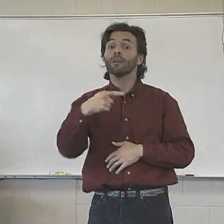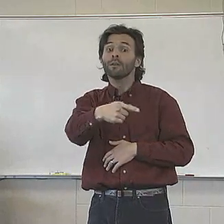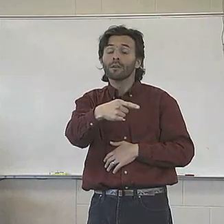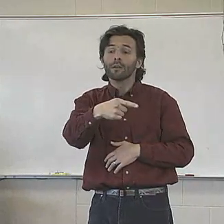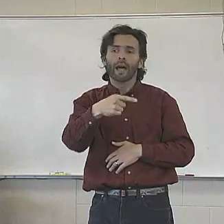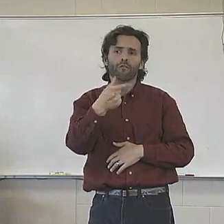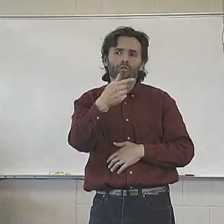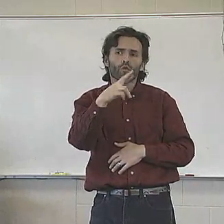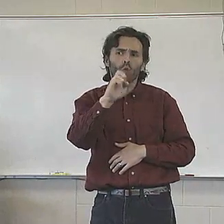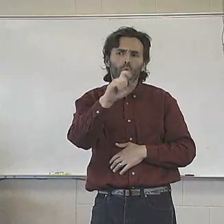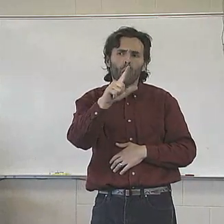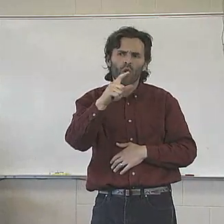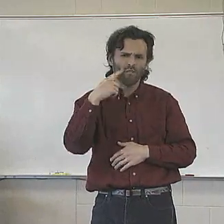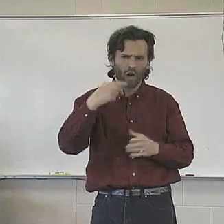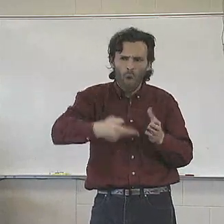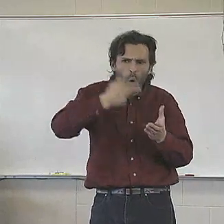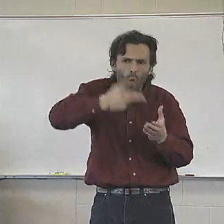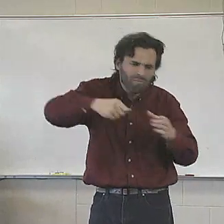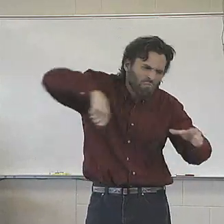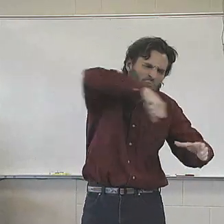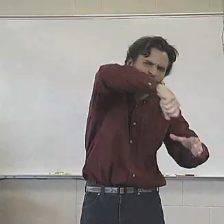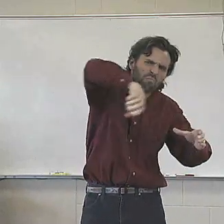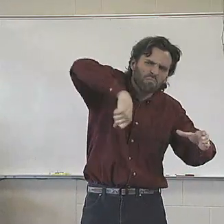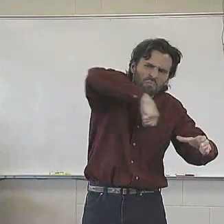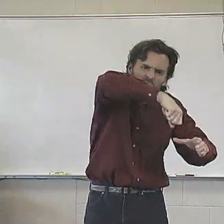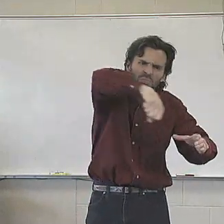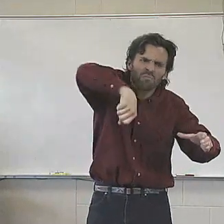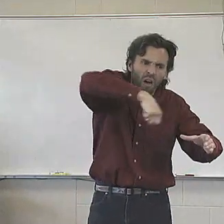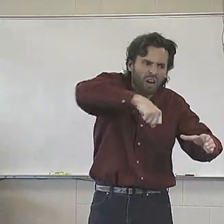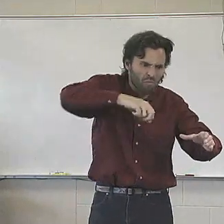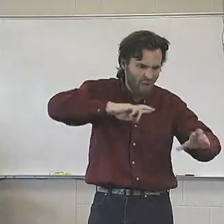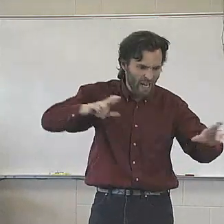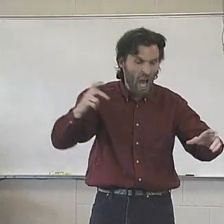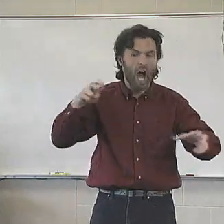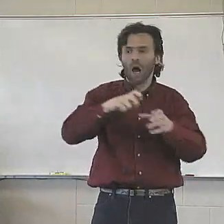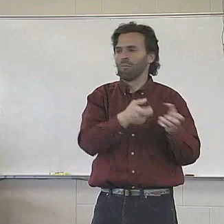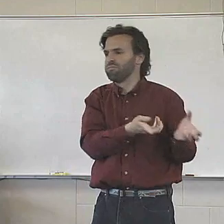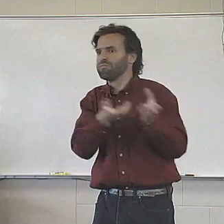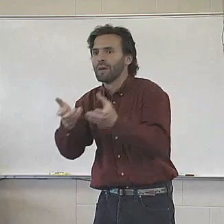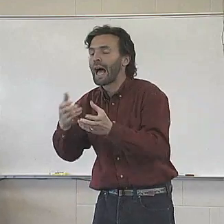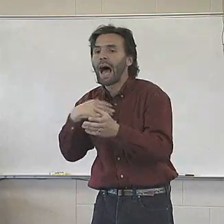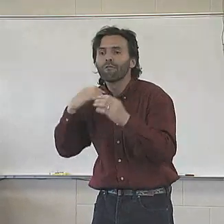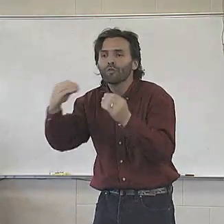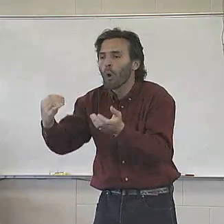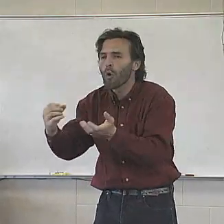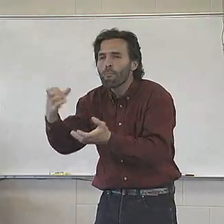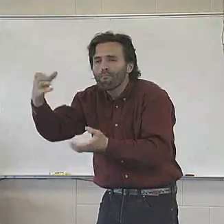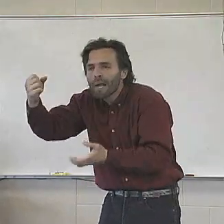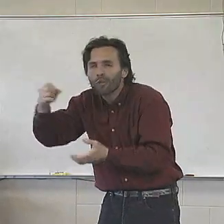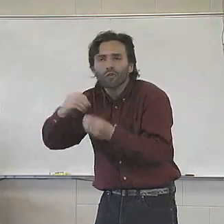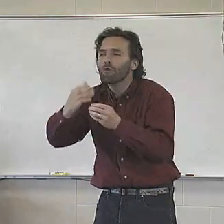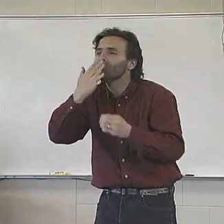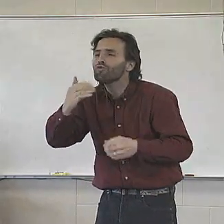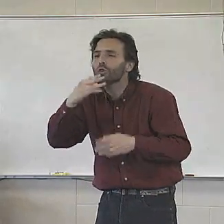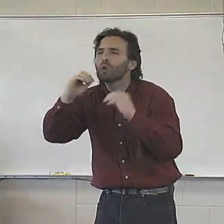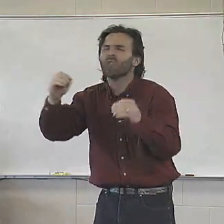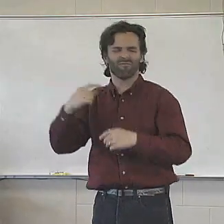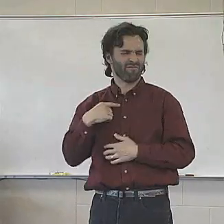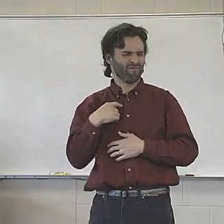gruel. And as she was about to sit down to eat the gruel, she realized, she didn't have any cream or sugar. It was going to taste terrible. So she said to her cat, I'm going to